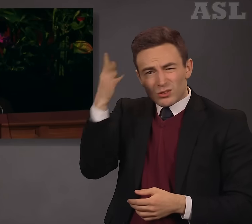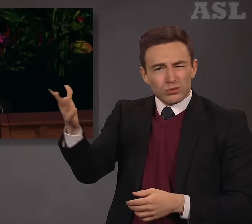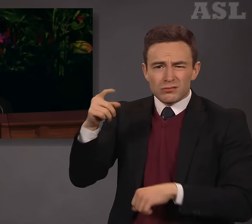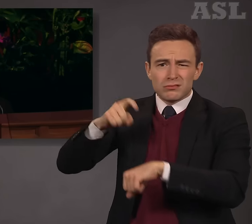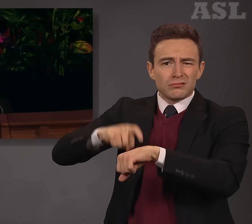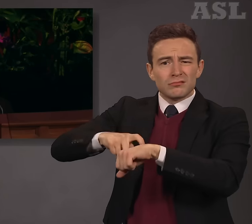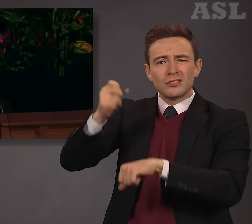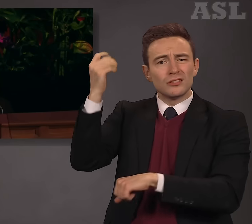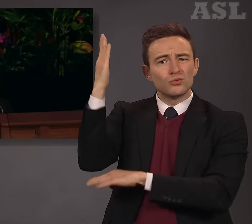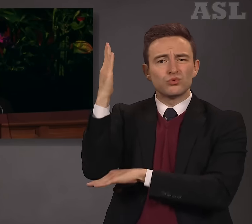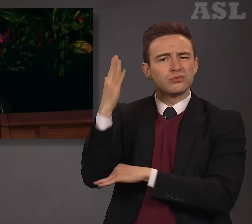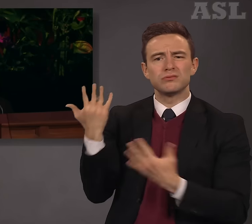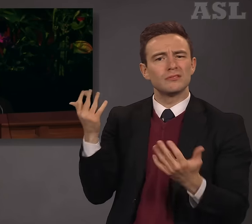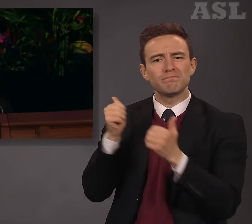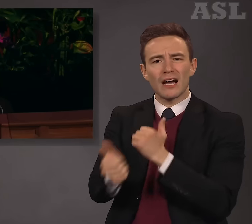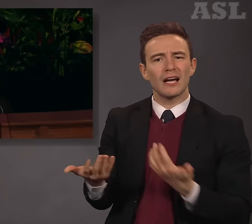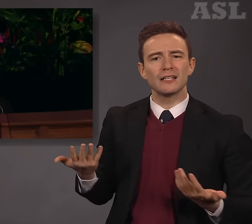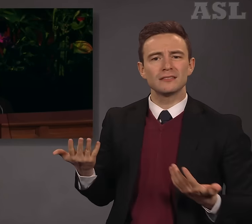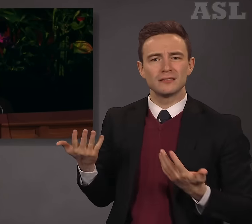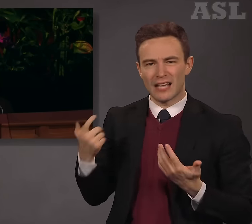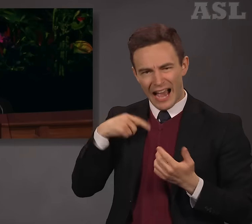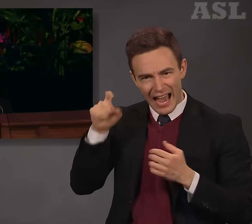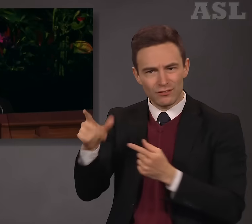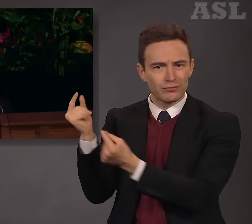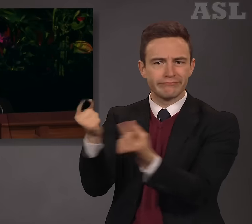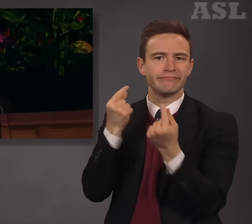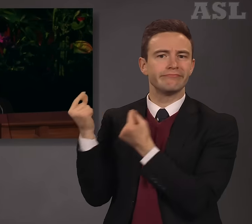noon. I must go on another errand."